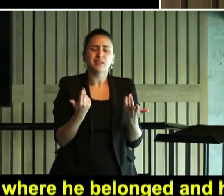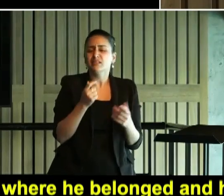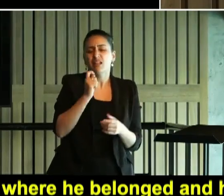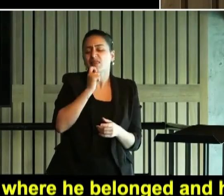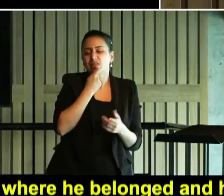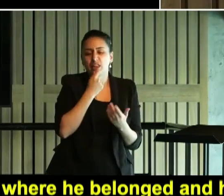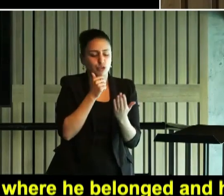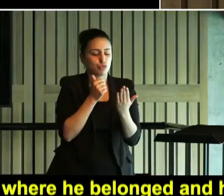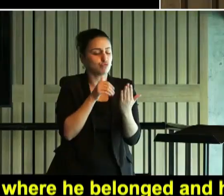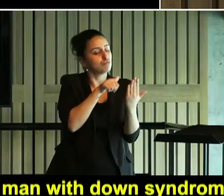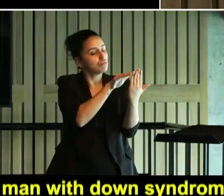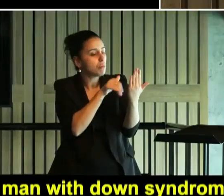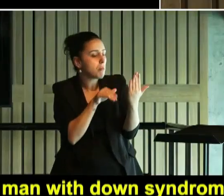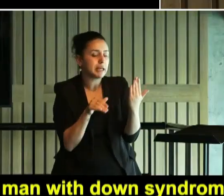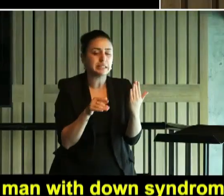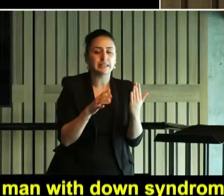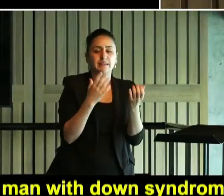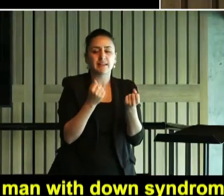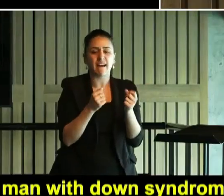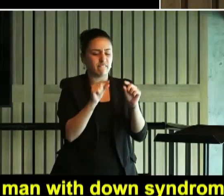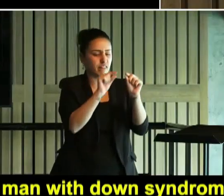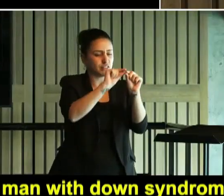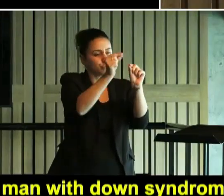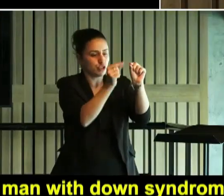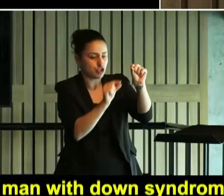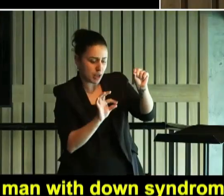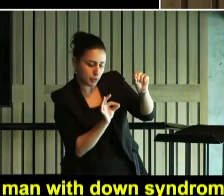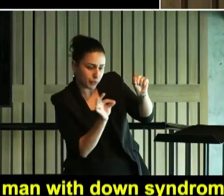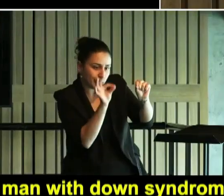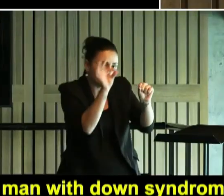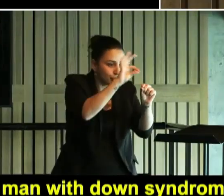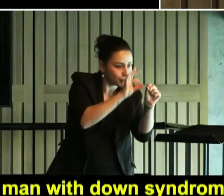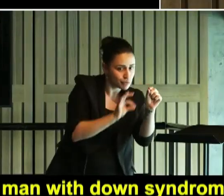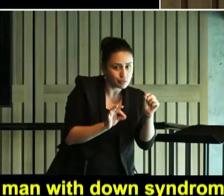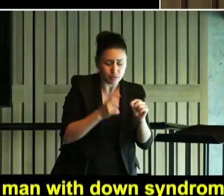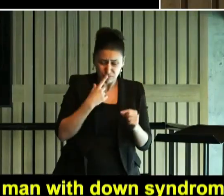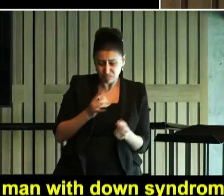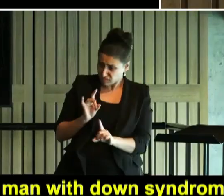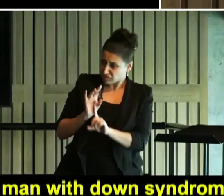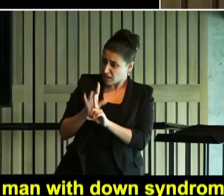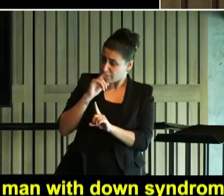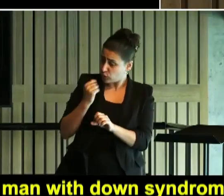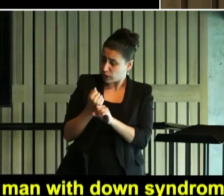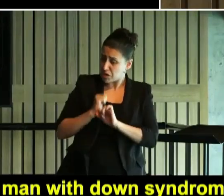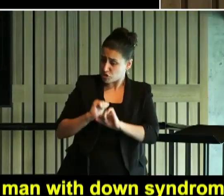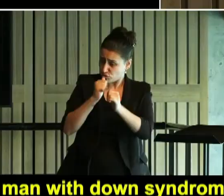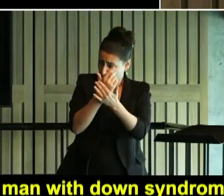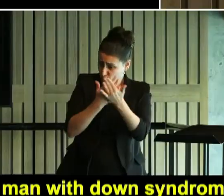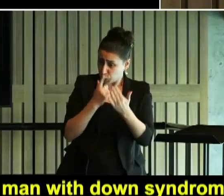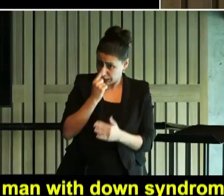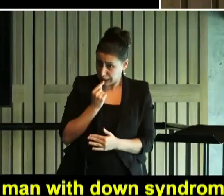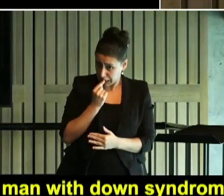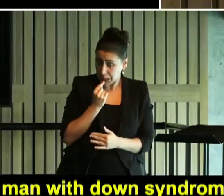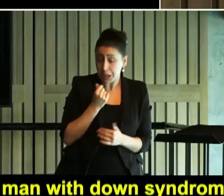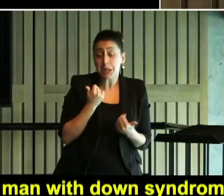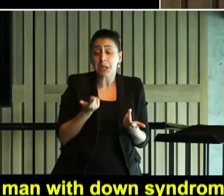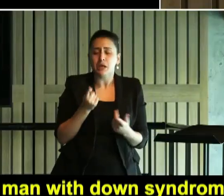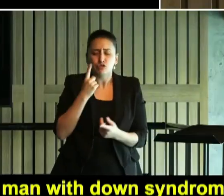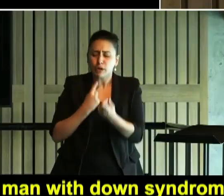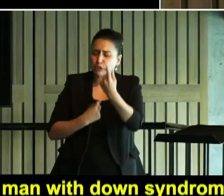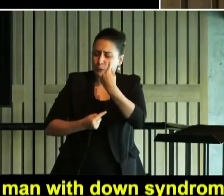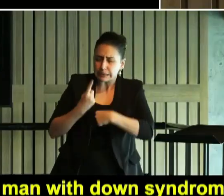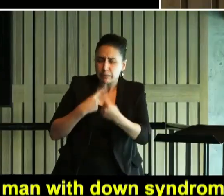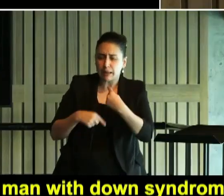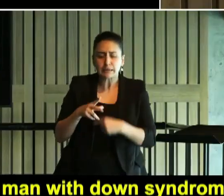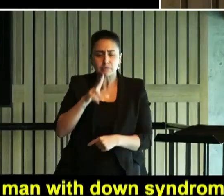doing stencils and he was dotting around them. And we said, no, come on, you can do your own painting. Let's start talking about some stories. And he was trying to explain to me,